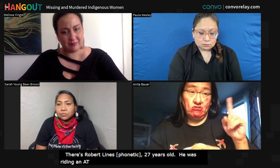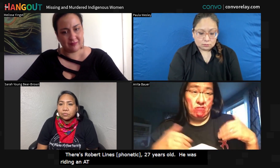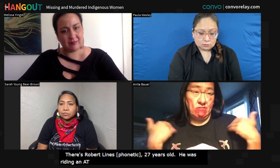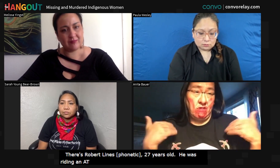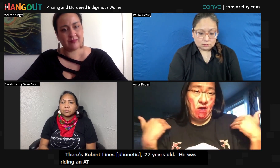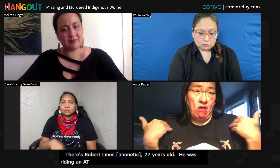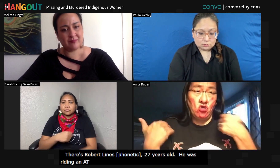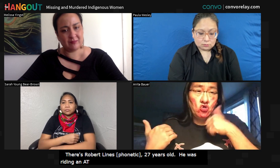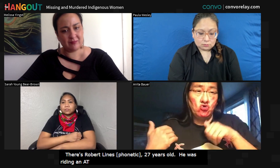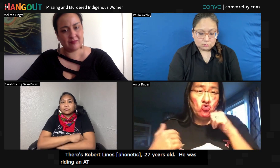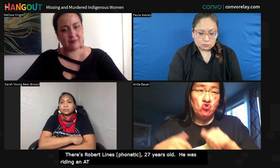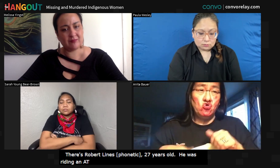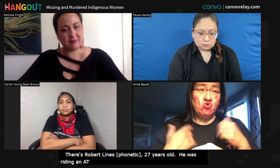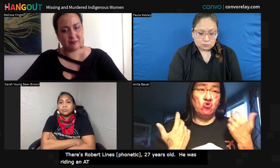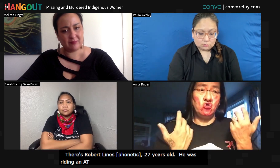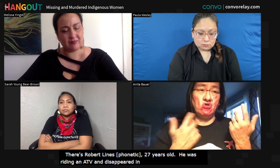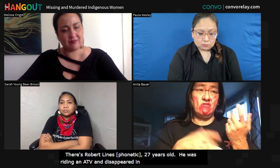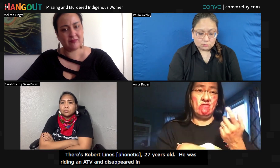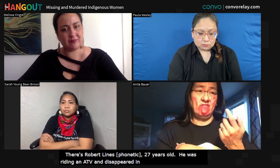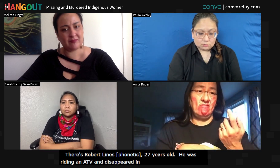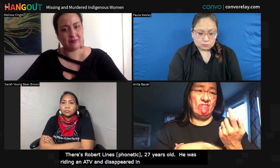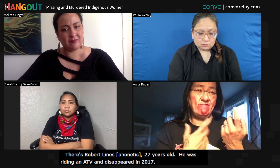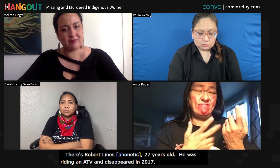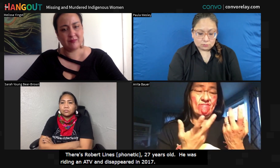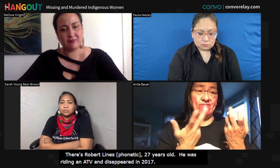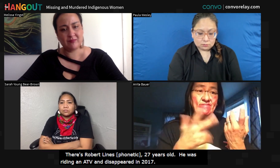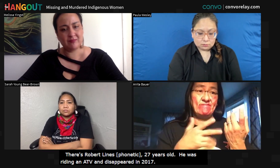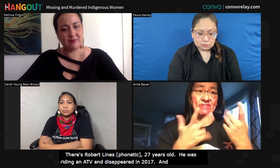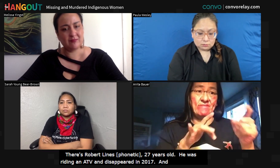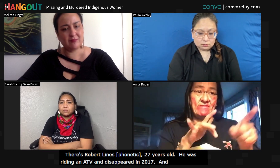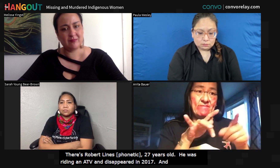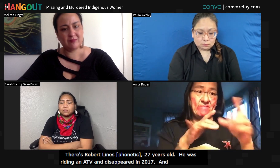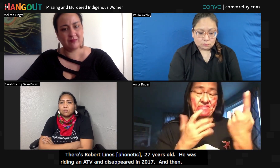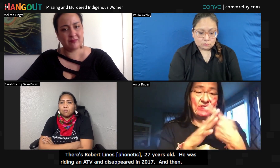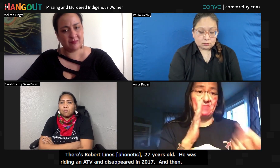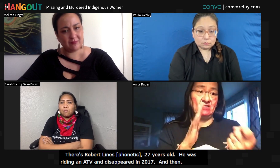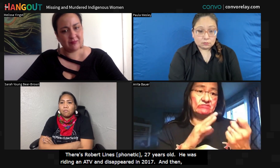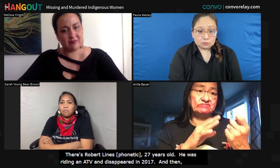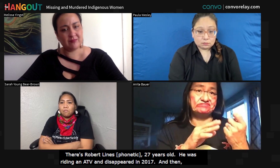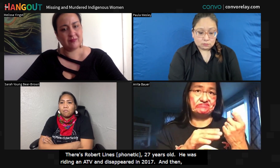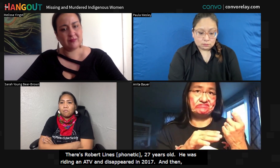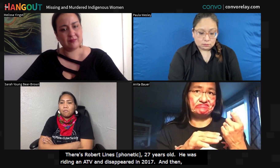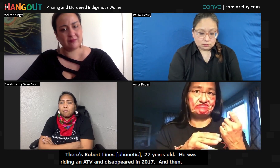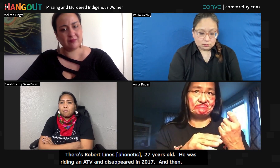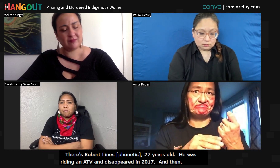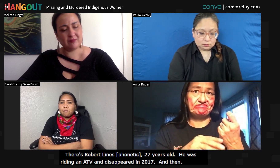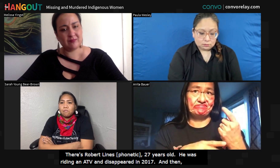And then last year, a very young girl who went missing.